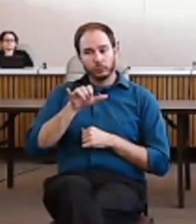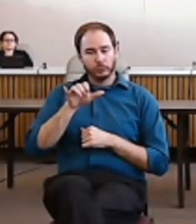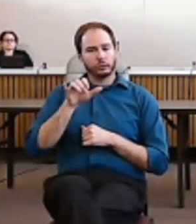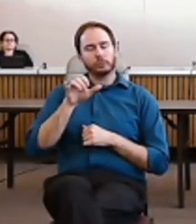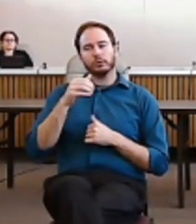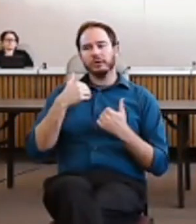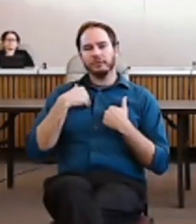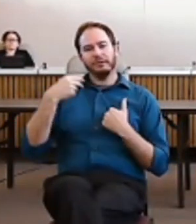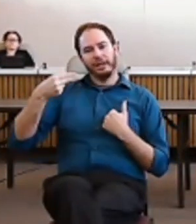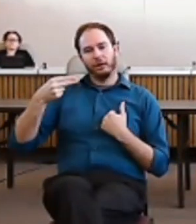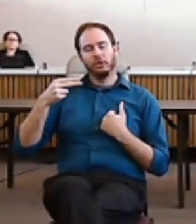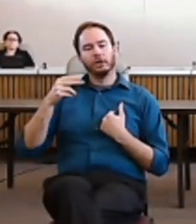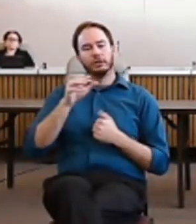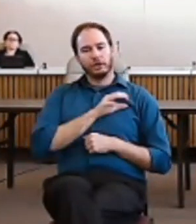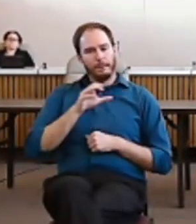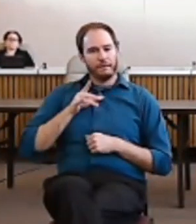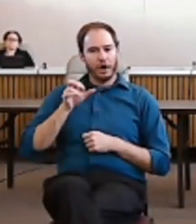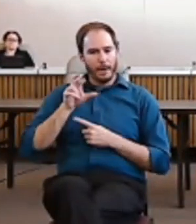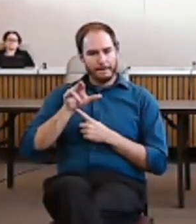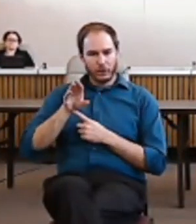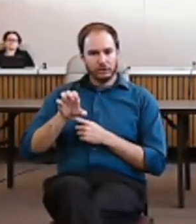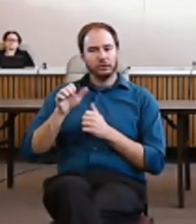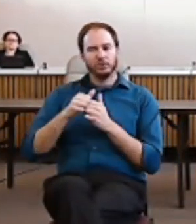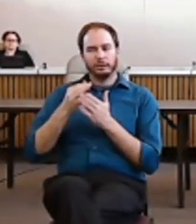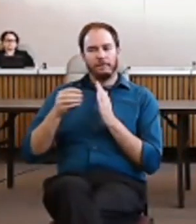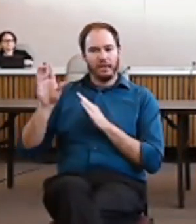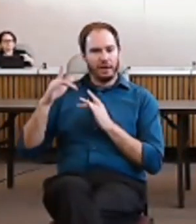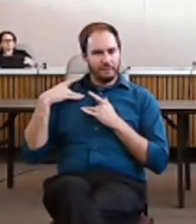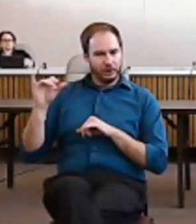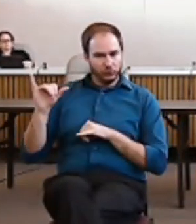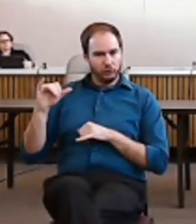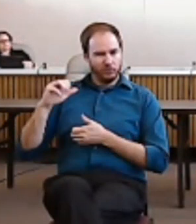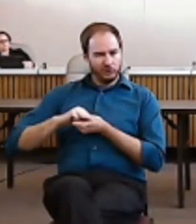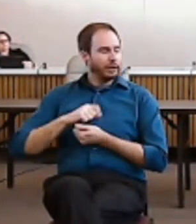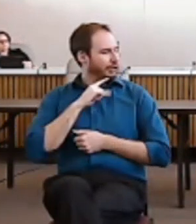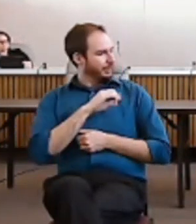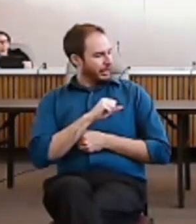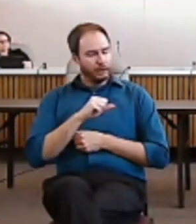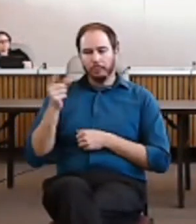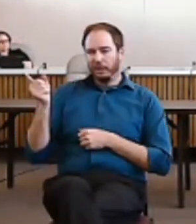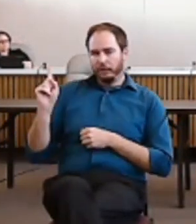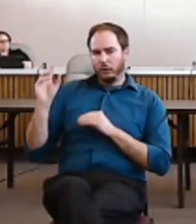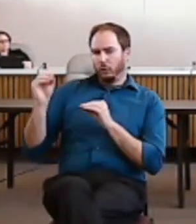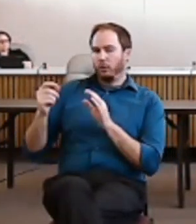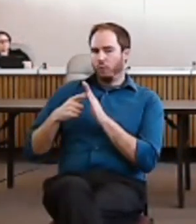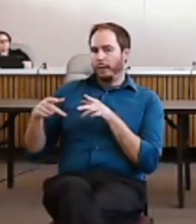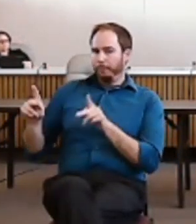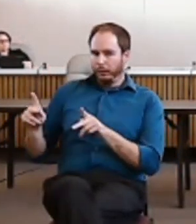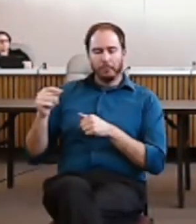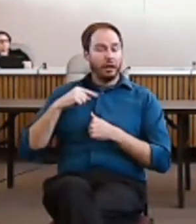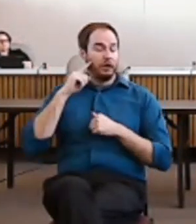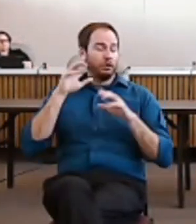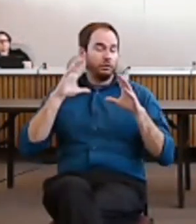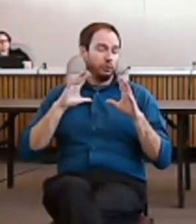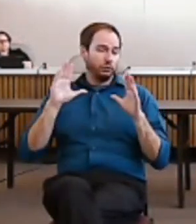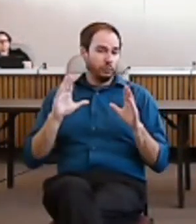with the Henrietta Chamber of Commerce and going to be Yes. hosting some of those events. Though none of those particular events require a permit, but I think it's great